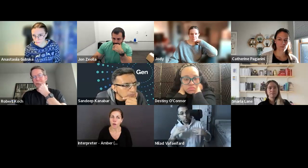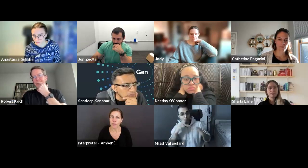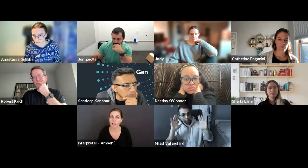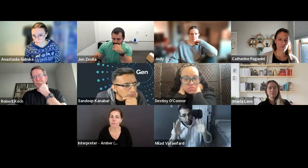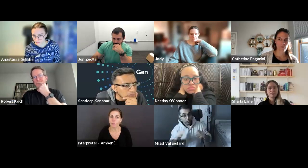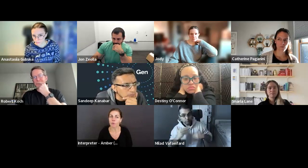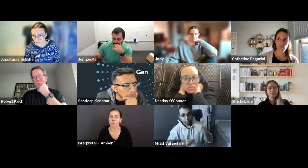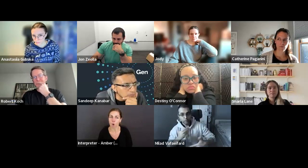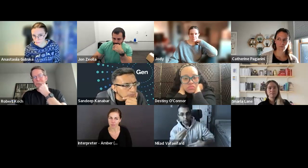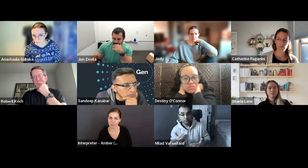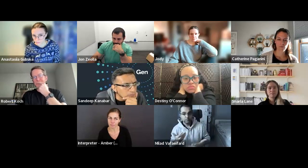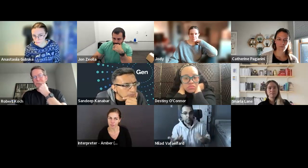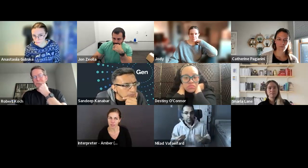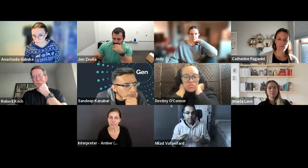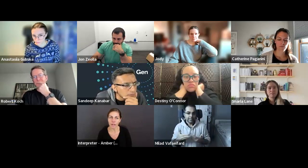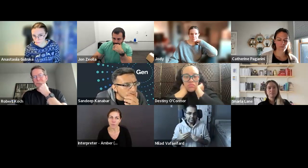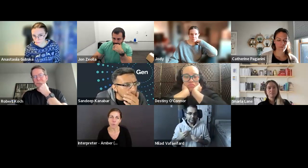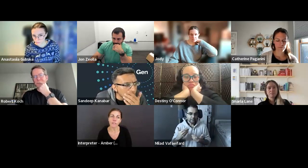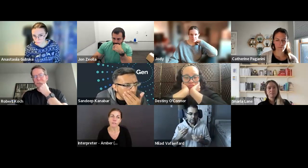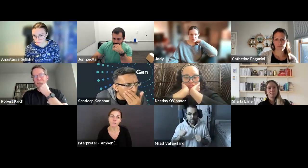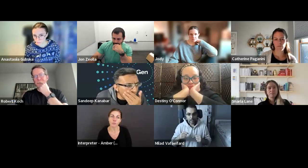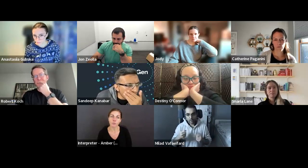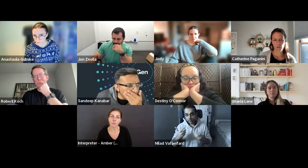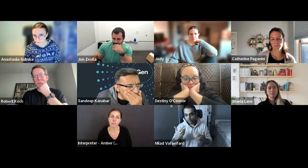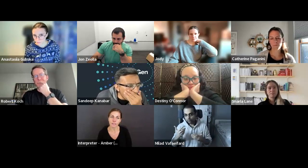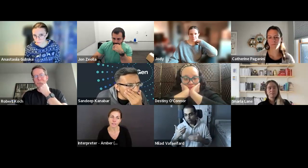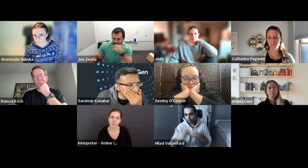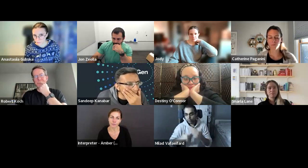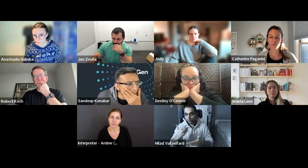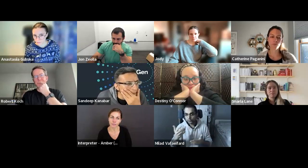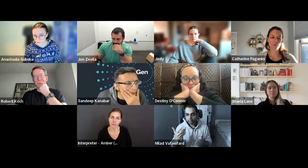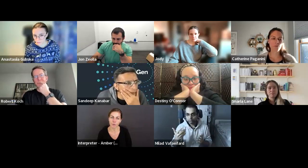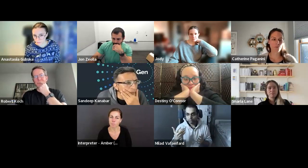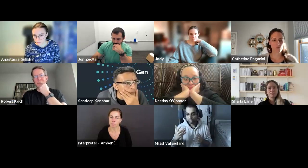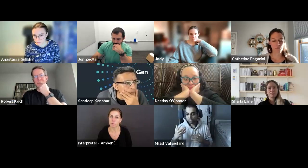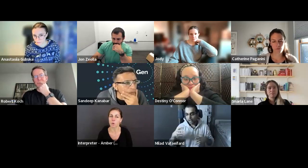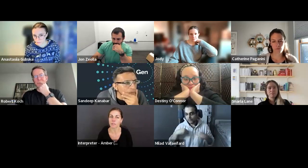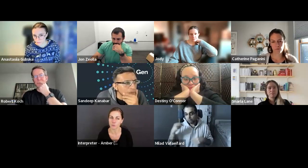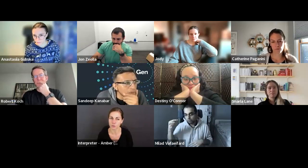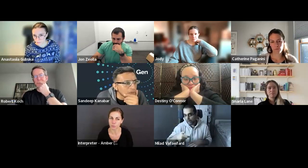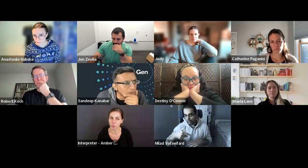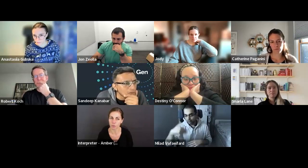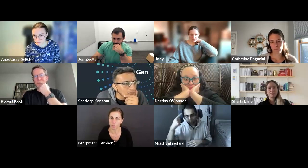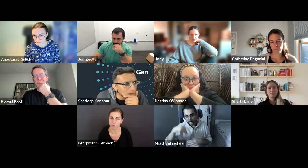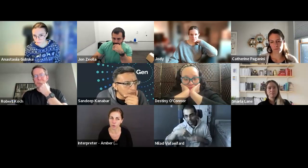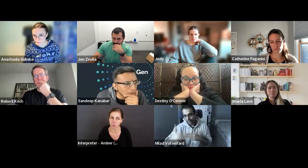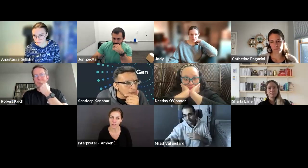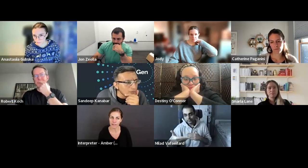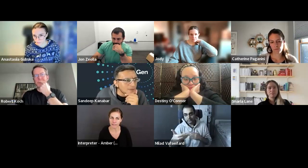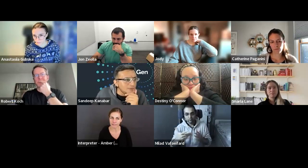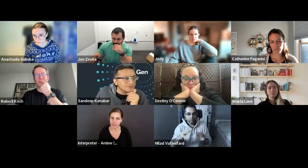and we'll have kind of a proof of concept that we can give to CNCF that they would be willing to support more